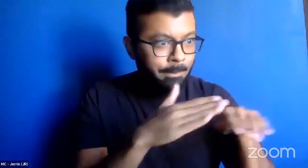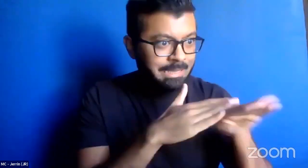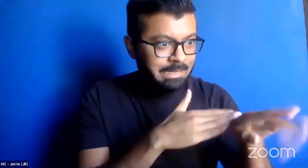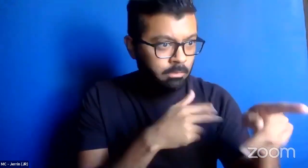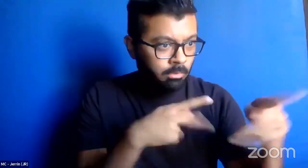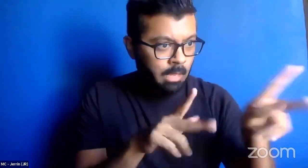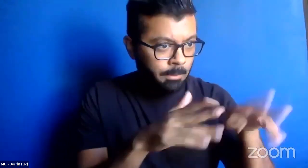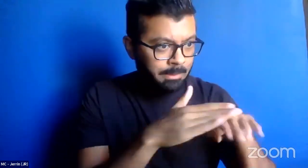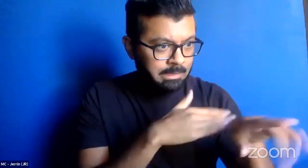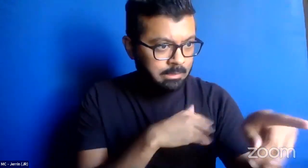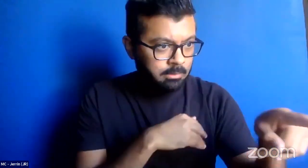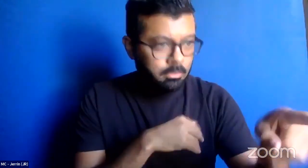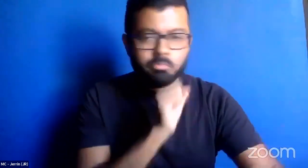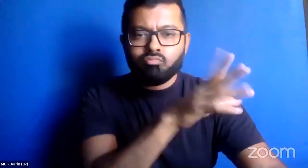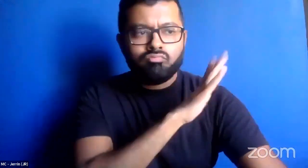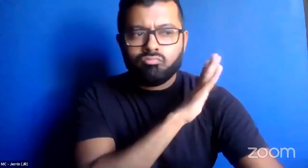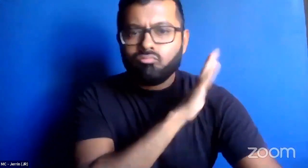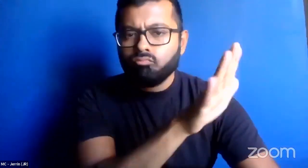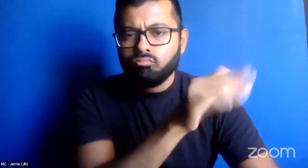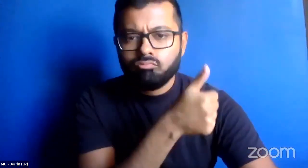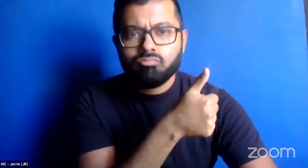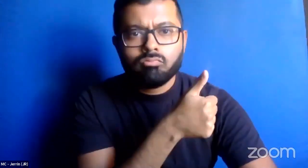Marilyn saying, I can see myself now.